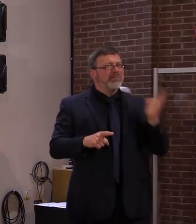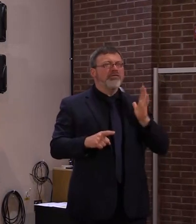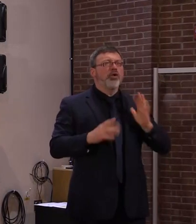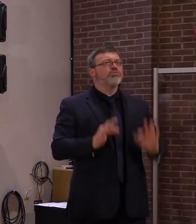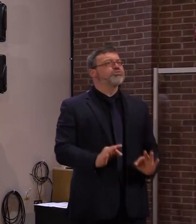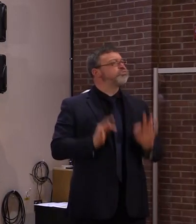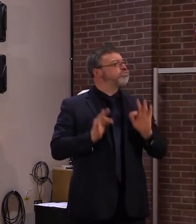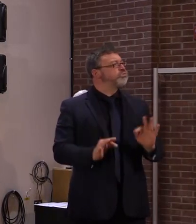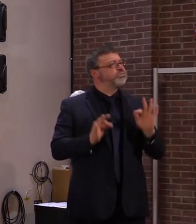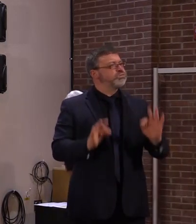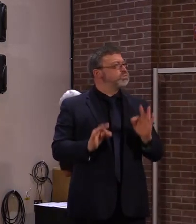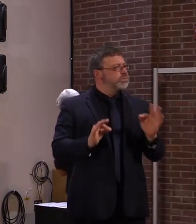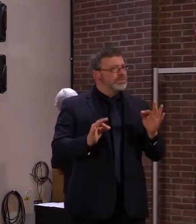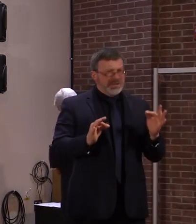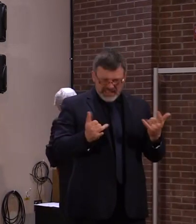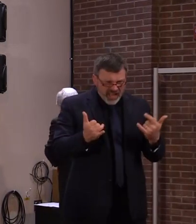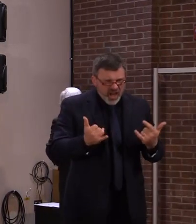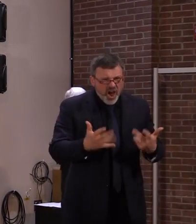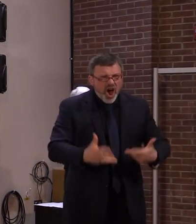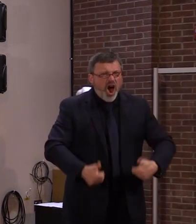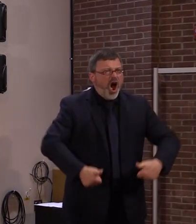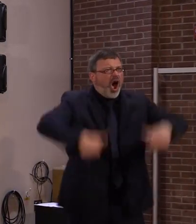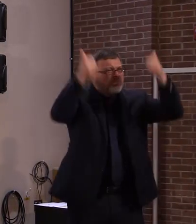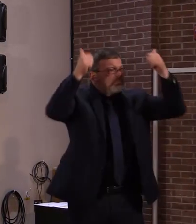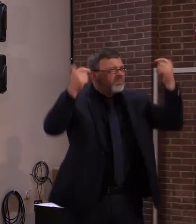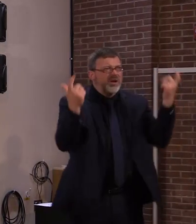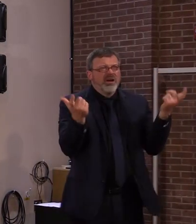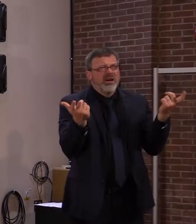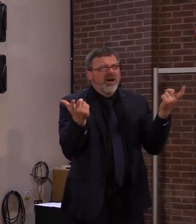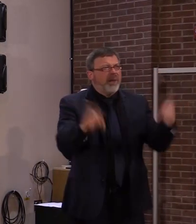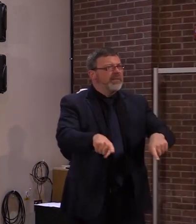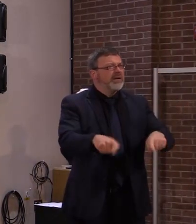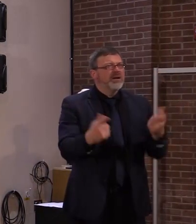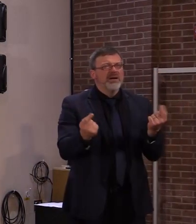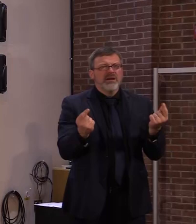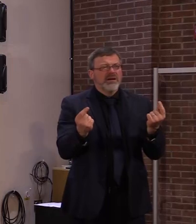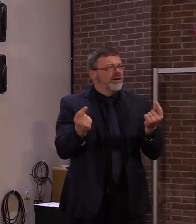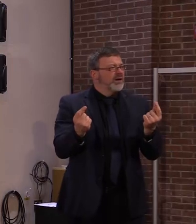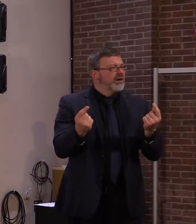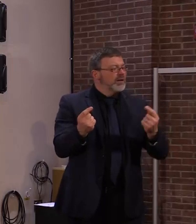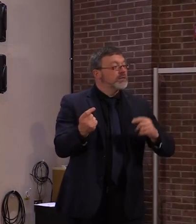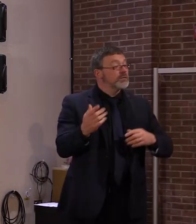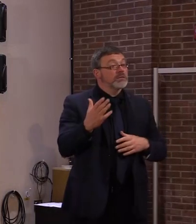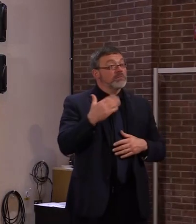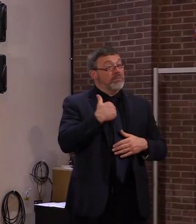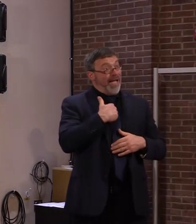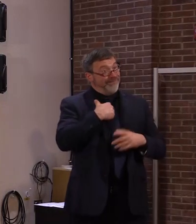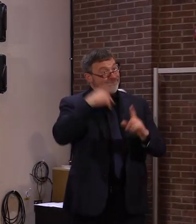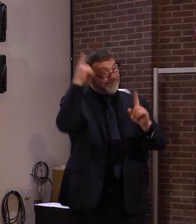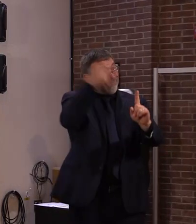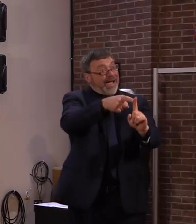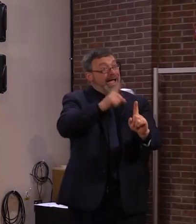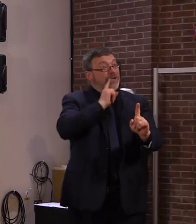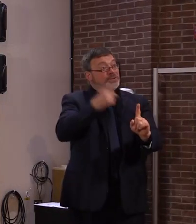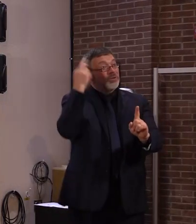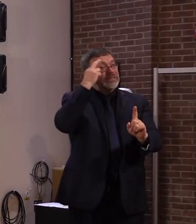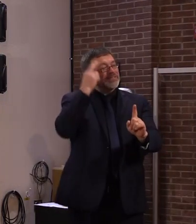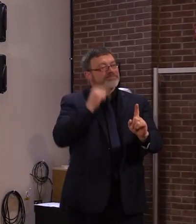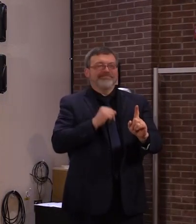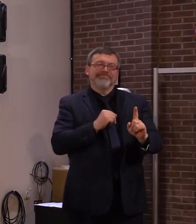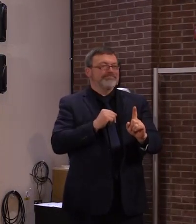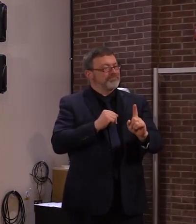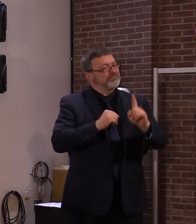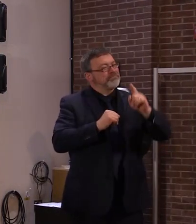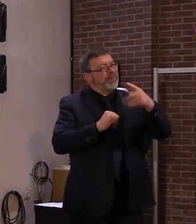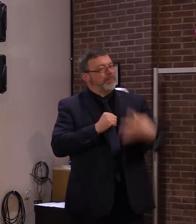in Vermont right now? There is not one simple answer, but there are clearly factors that have come